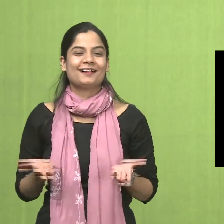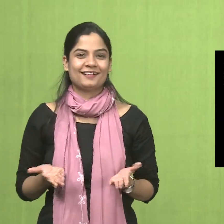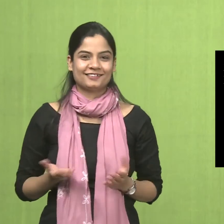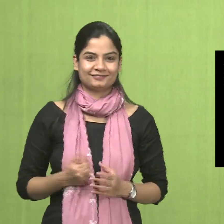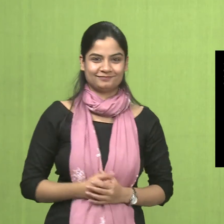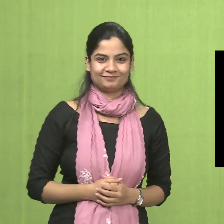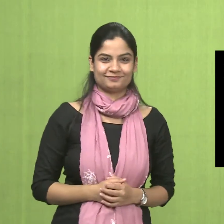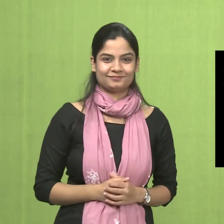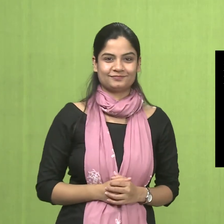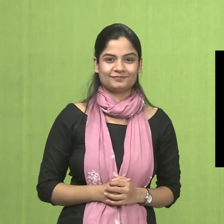sequence.